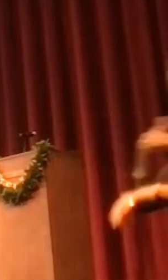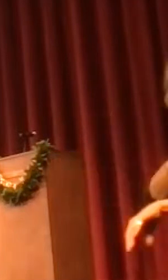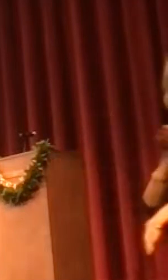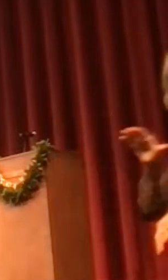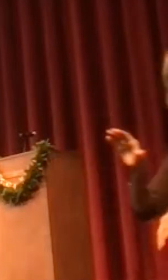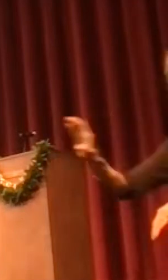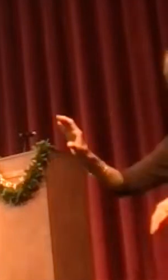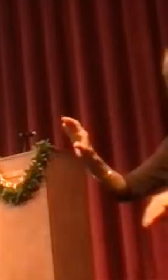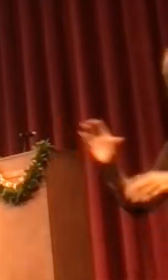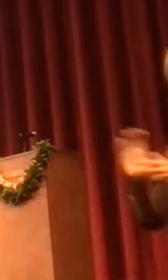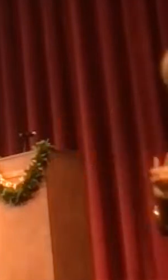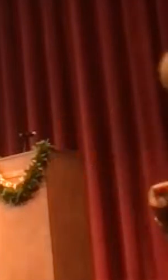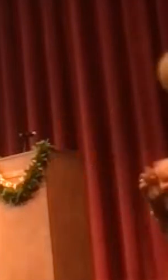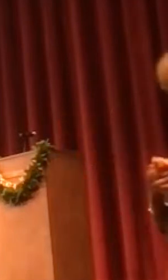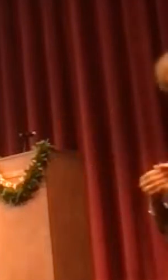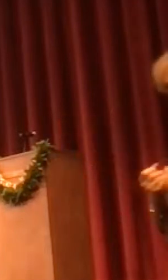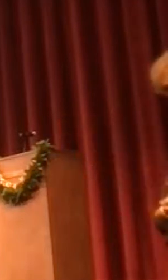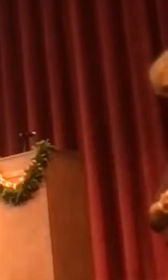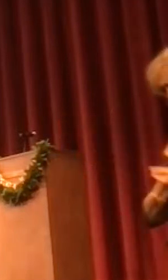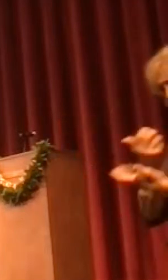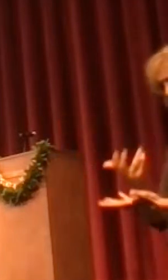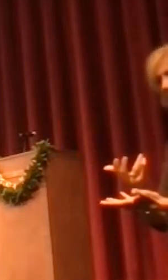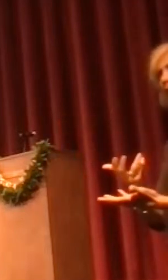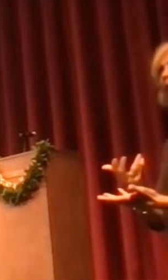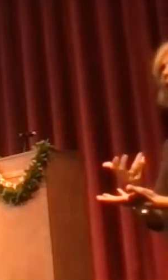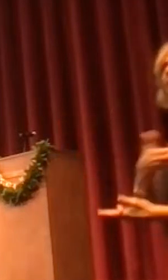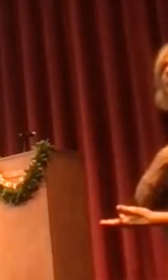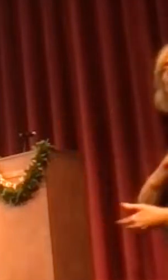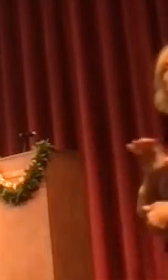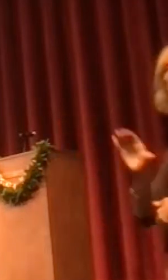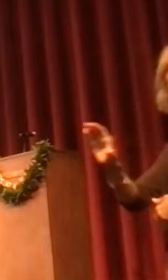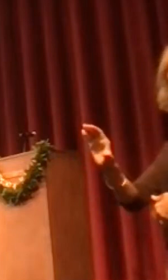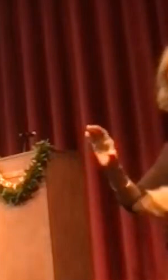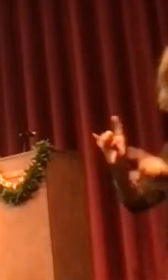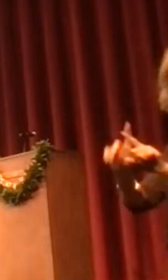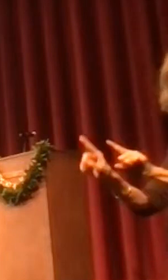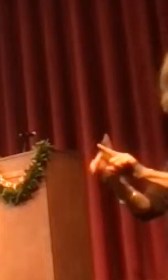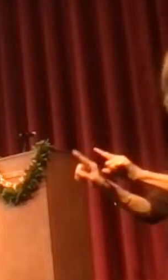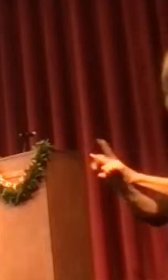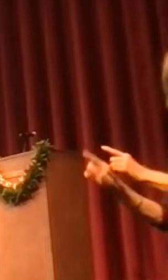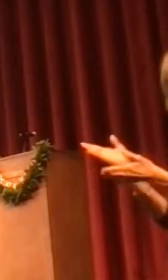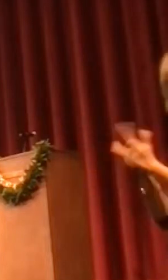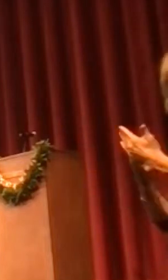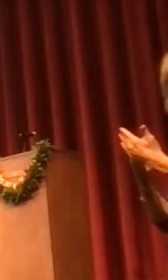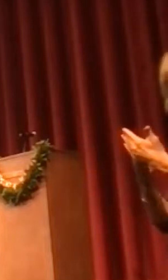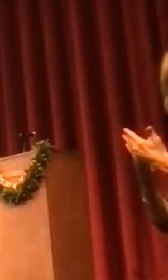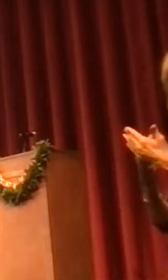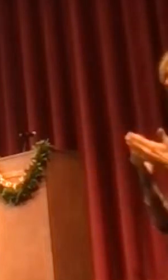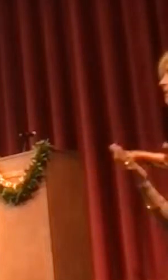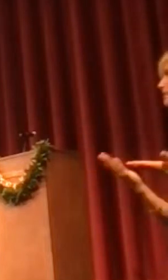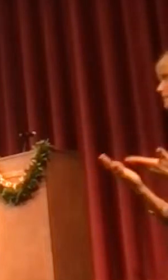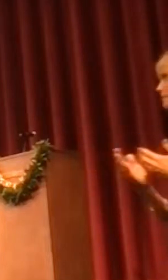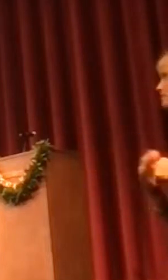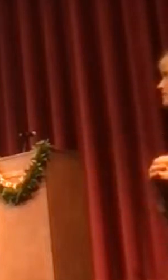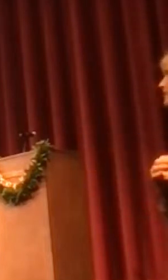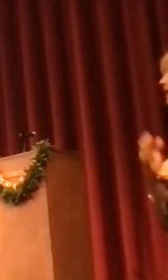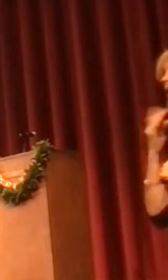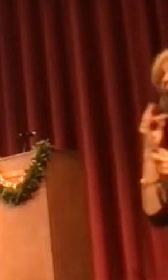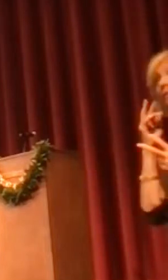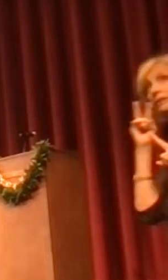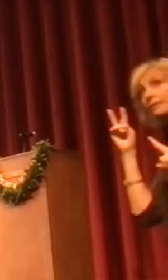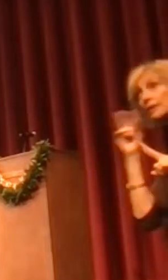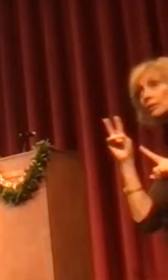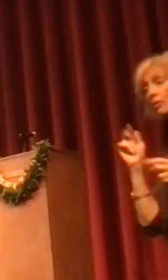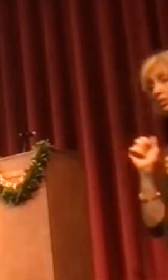empowers our narratives, our stories. It empowers our different aspects of hana no eo, whether it's